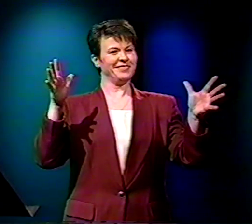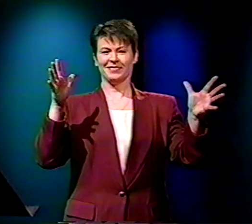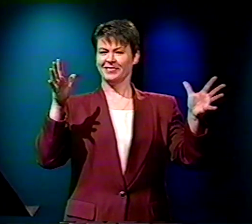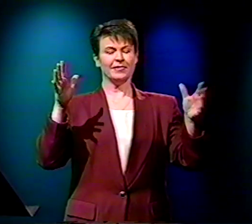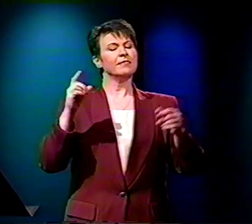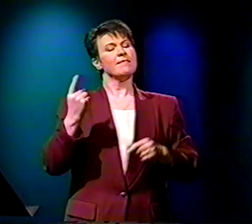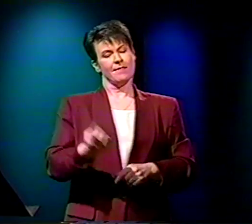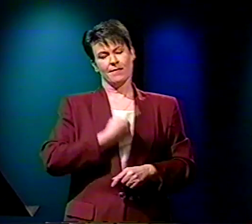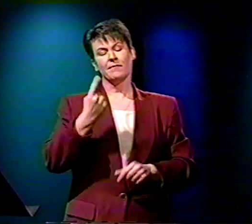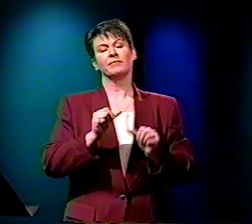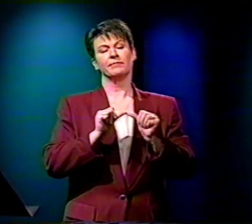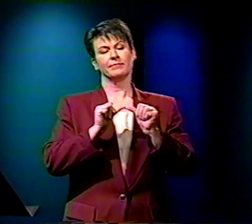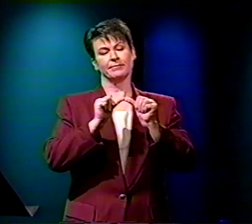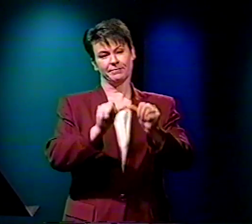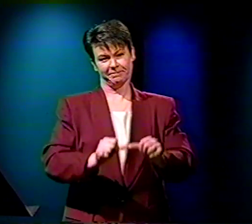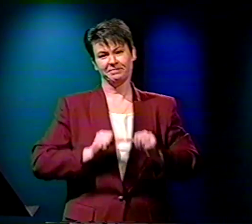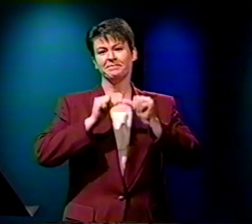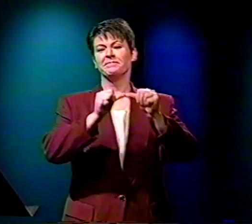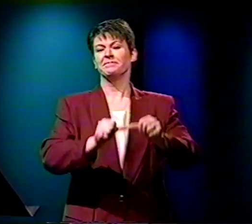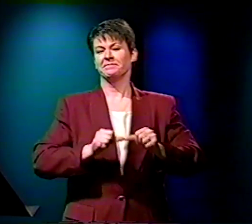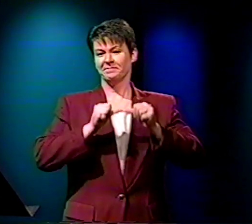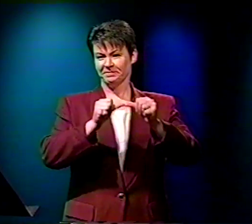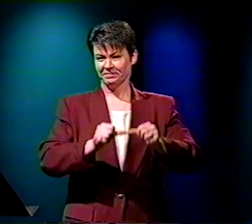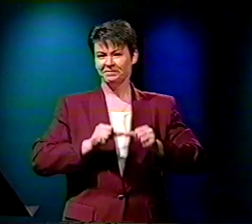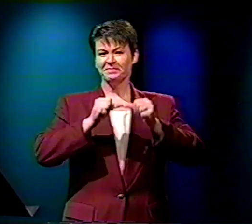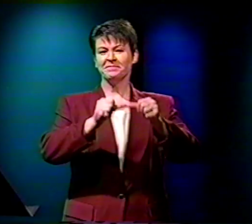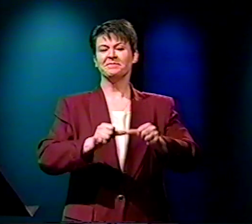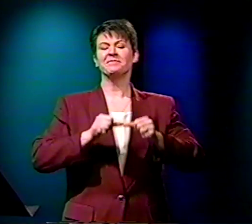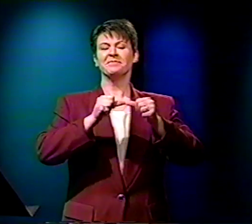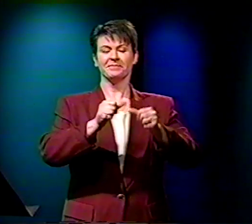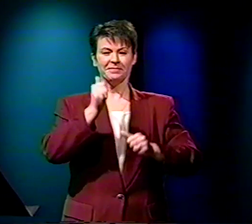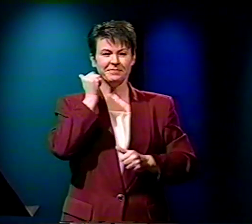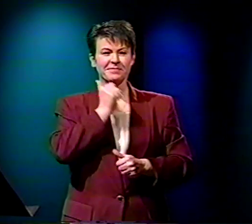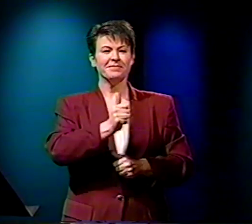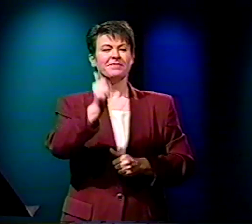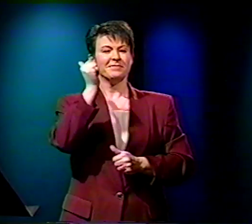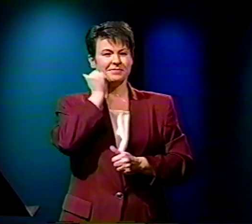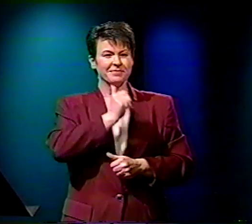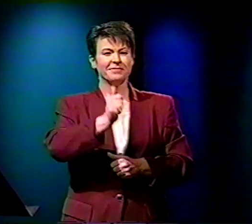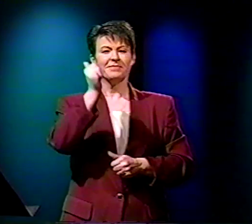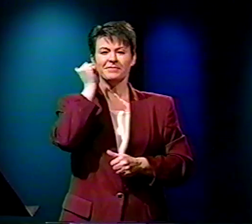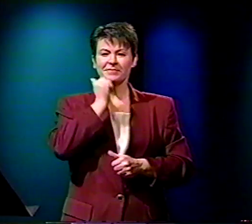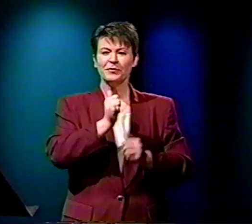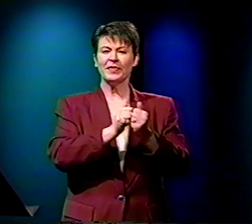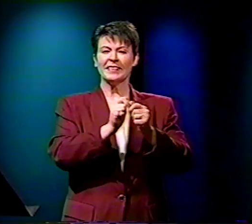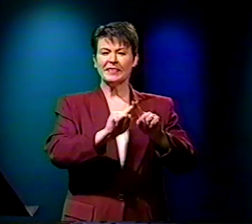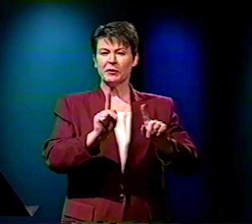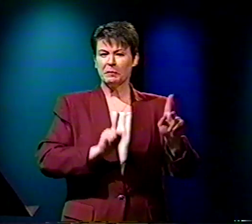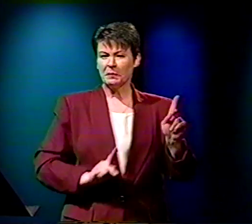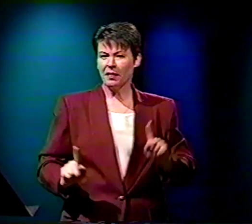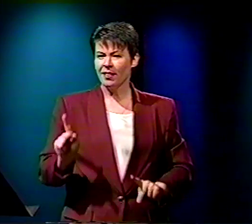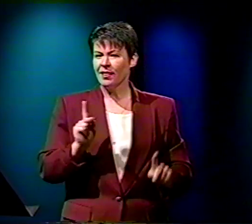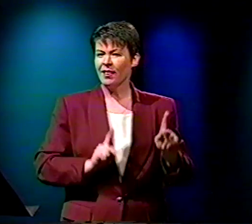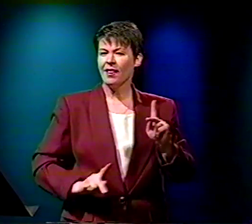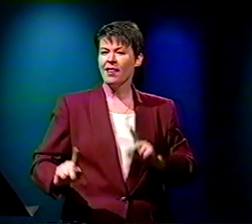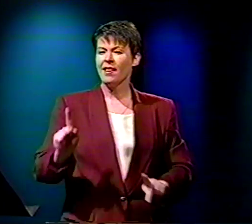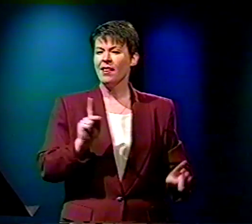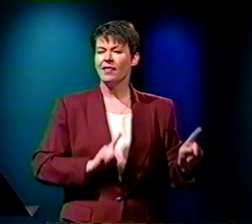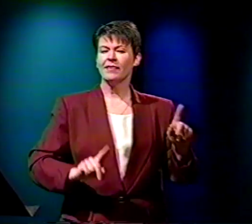that exists. But oppression is going to be something that continually occurs on a day-by-day basis,